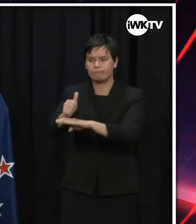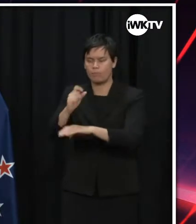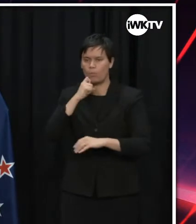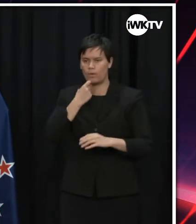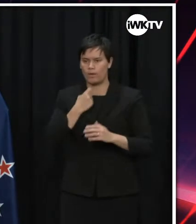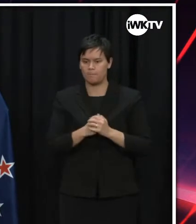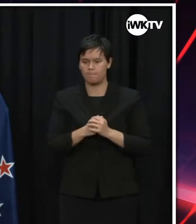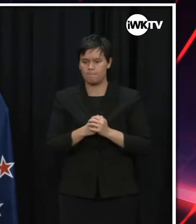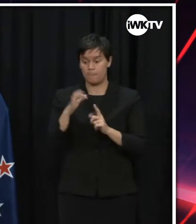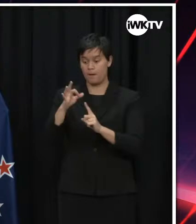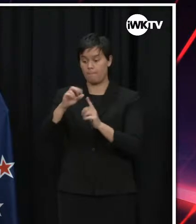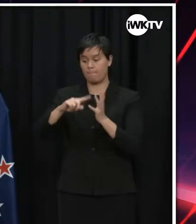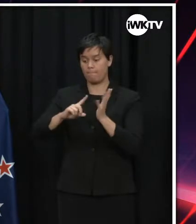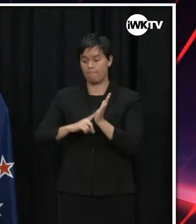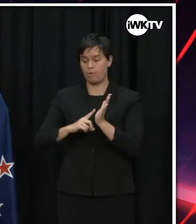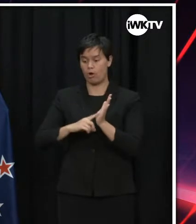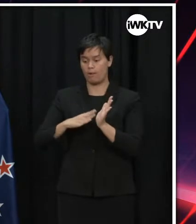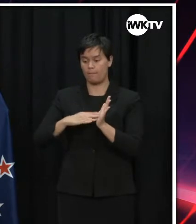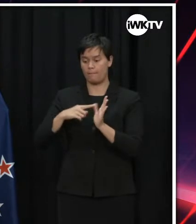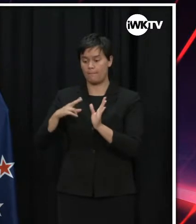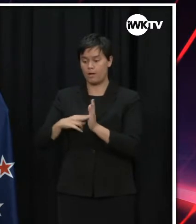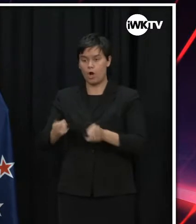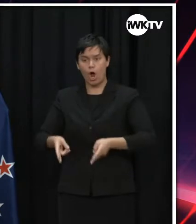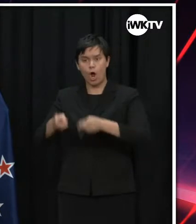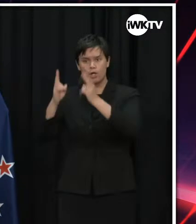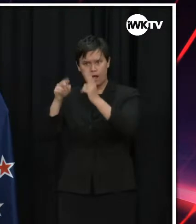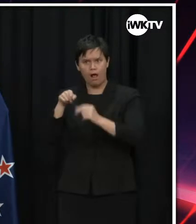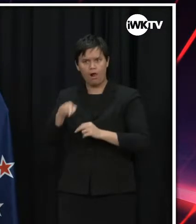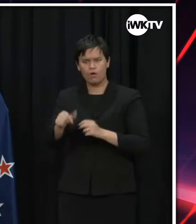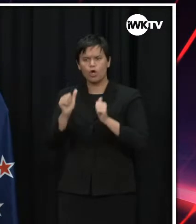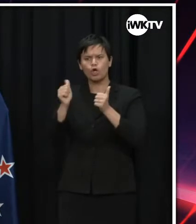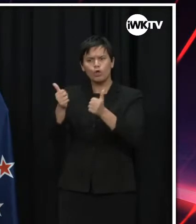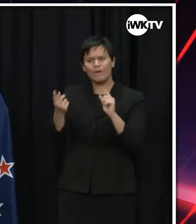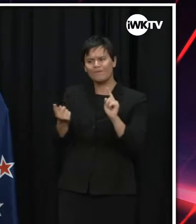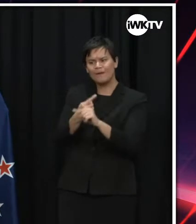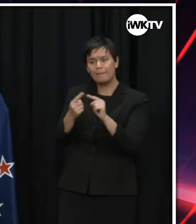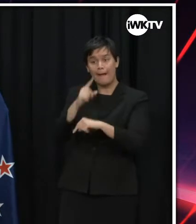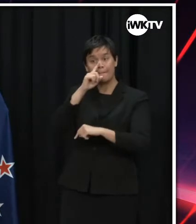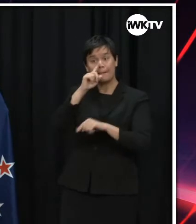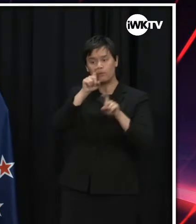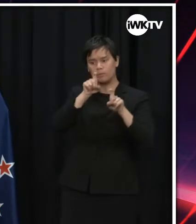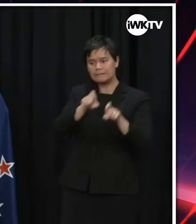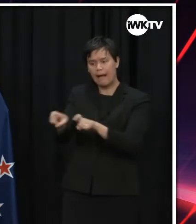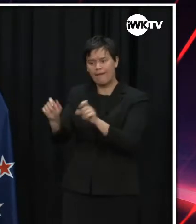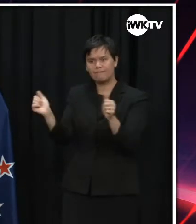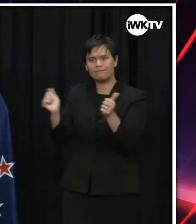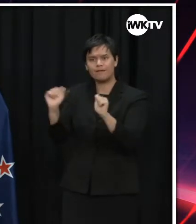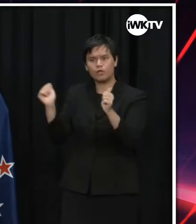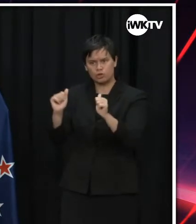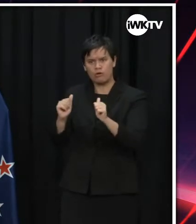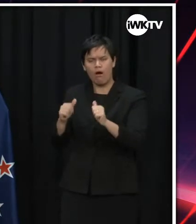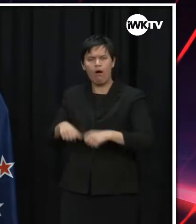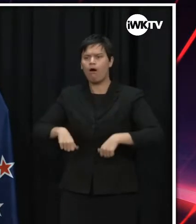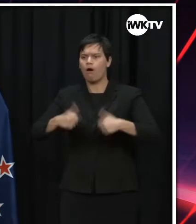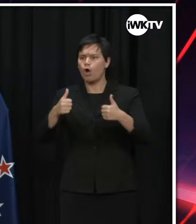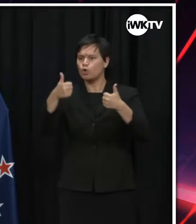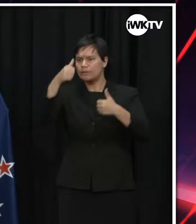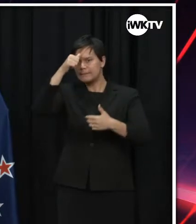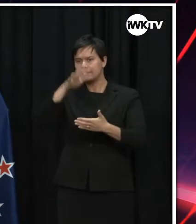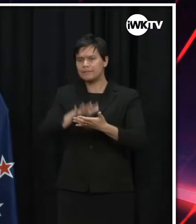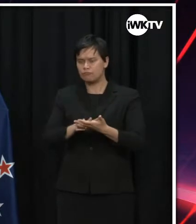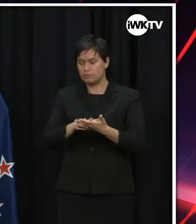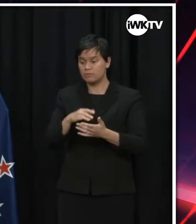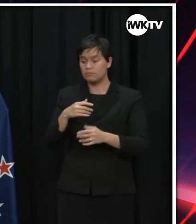our MIQ system. It's received consistently good feedback from returnees, and it will be good to see it returning to full